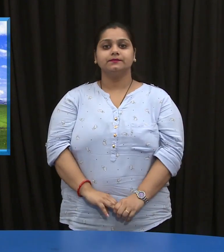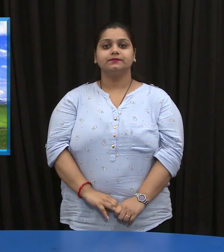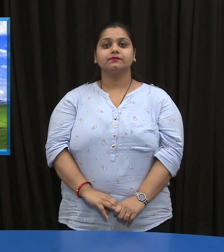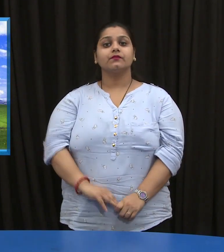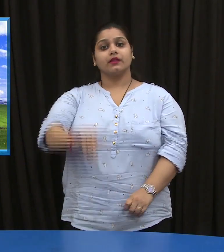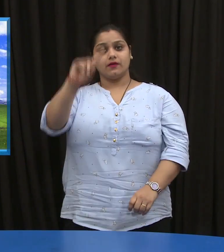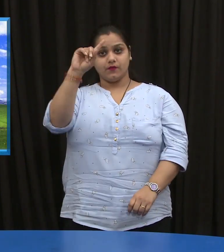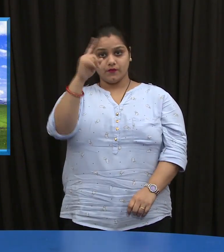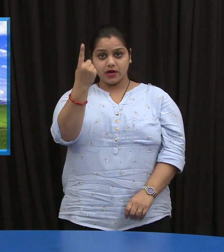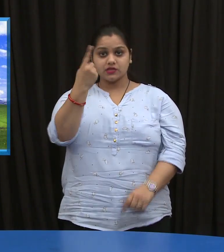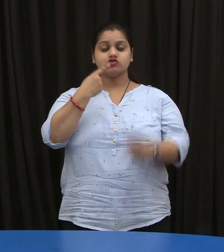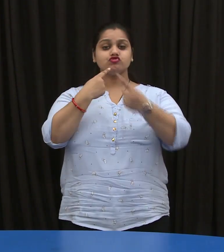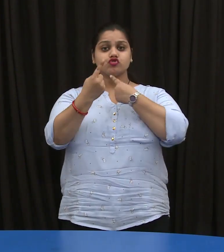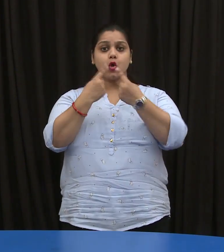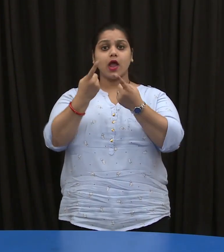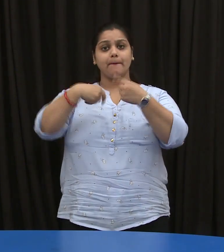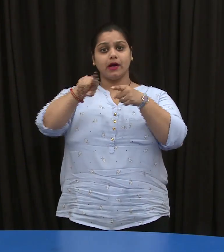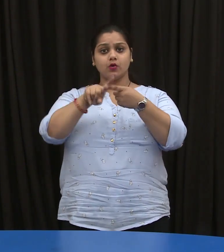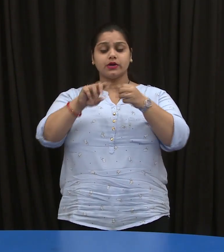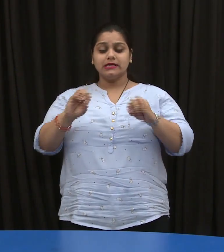First we will talk about start menu.